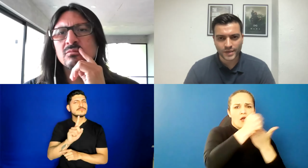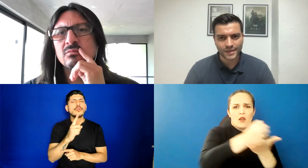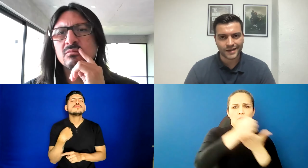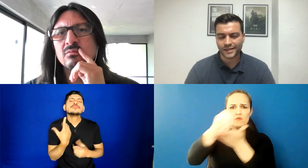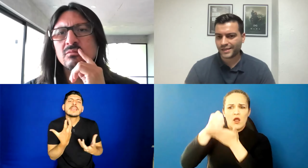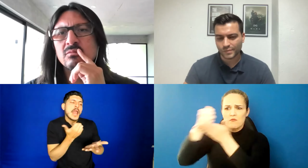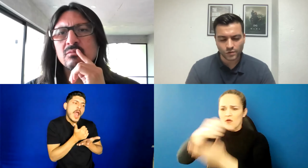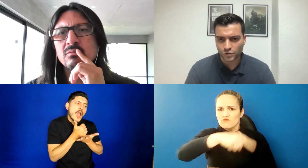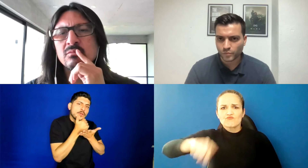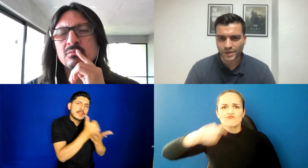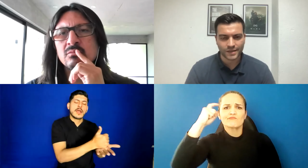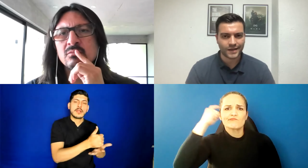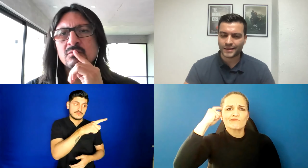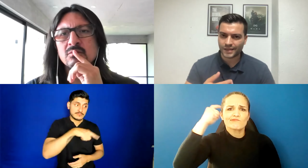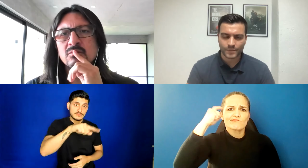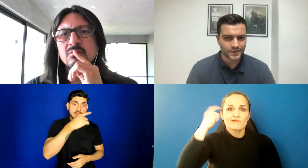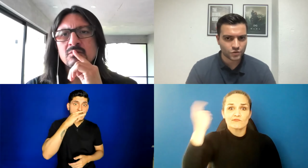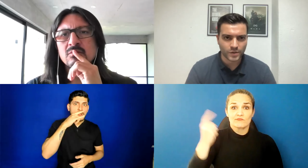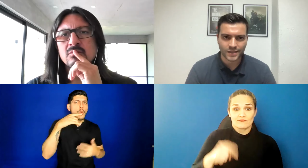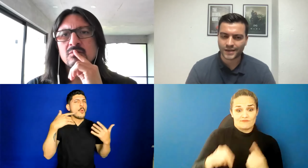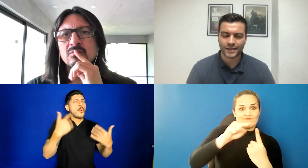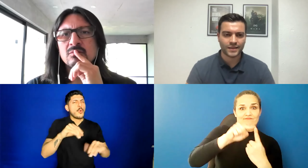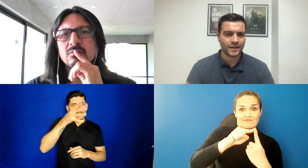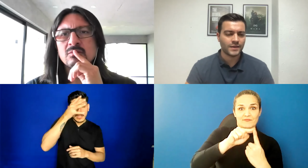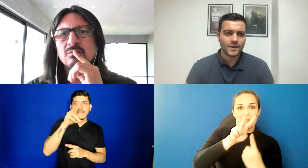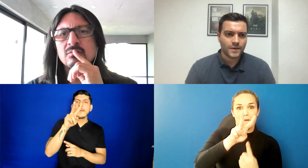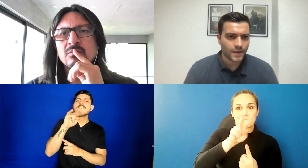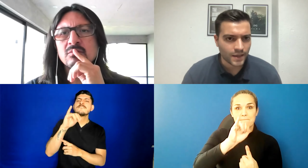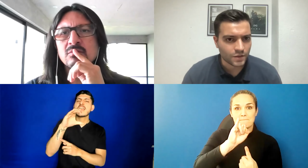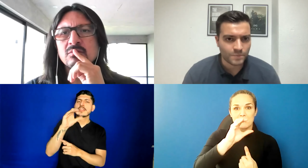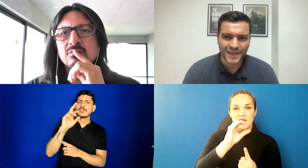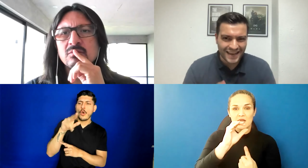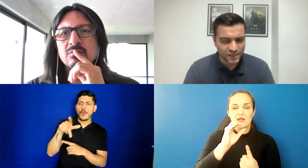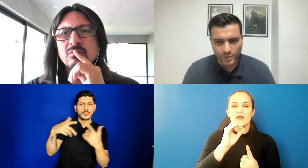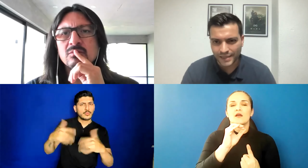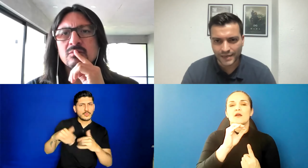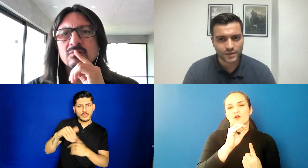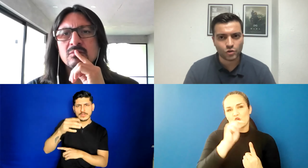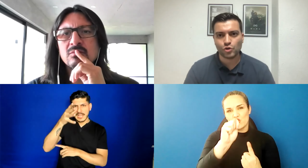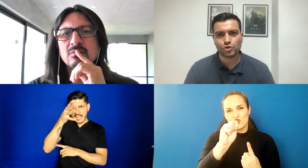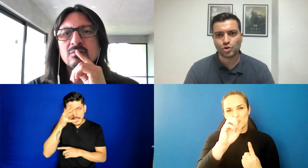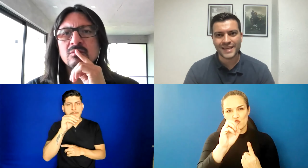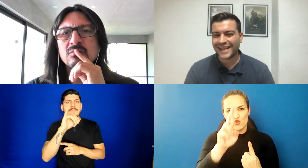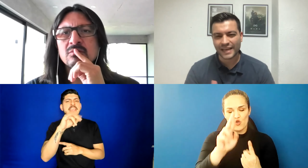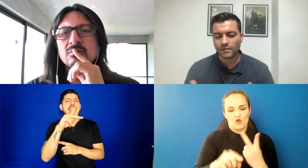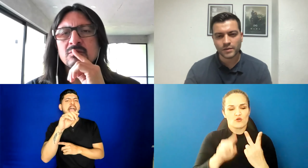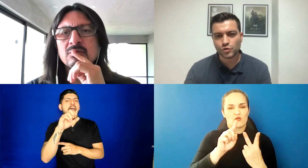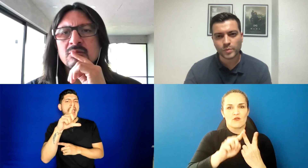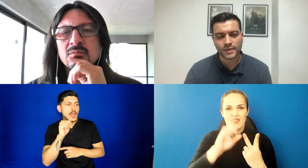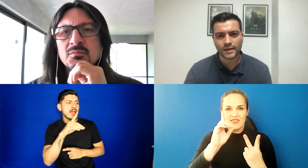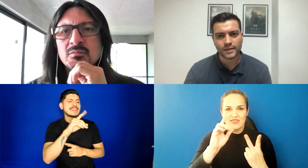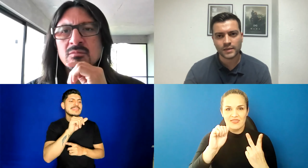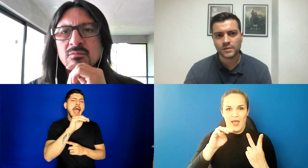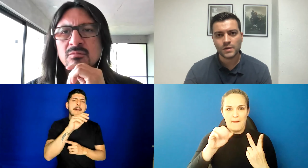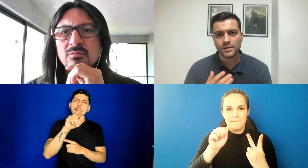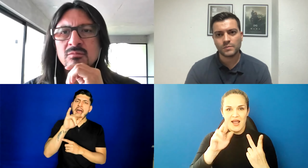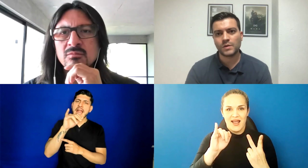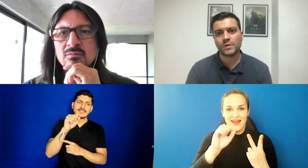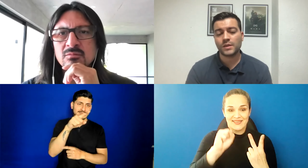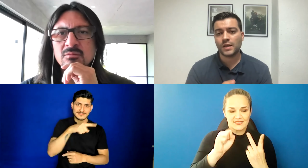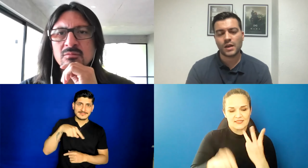they try to support the careers of super smart kids. Micaela, Damaris, they're